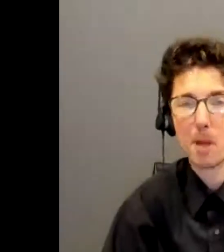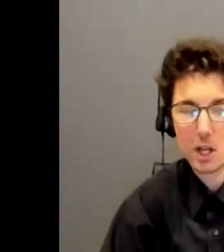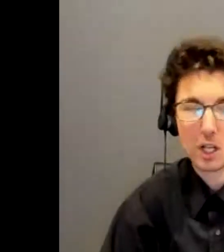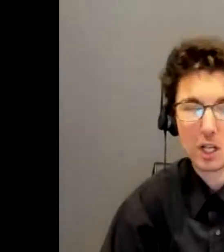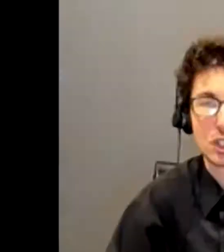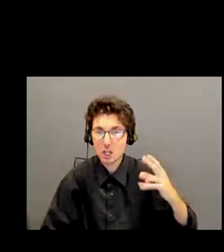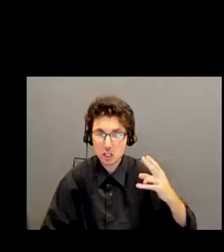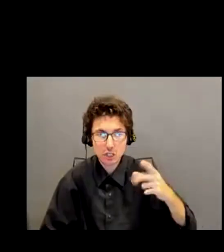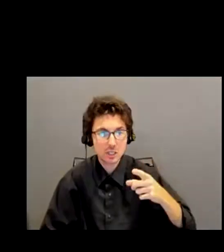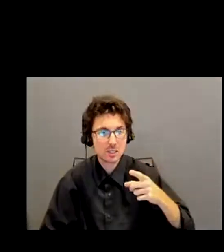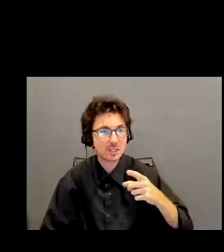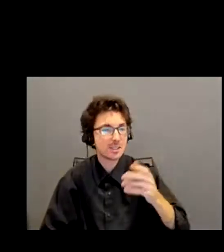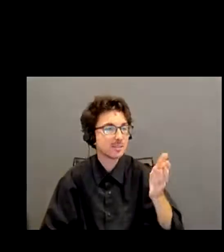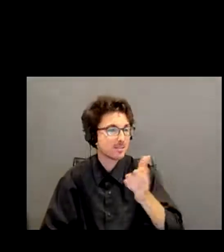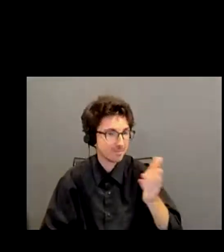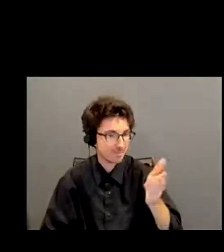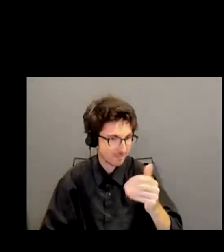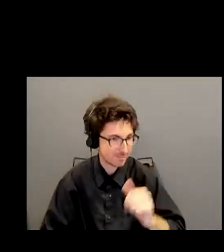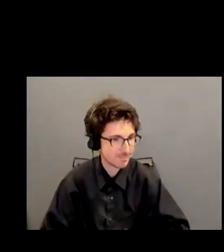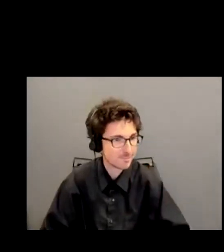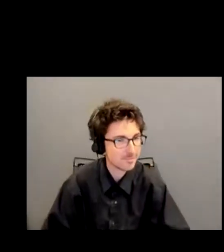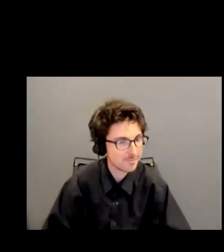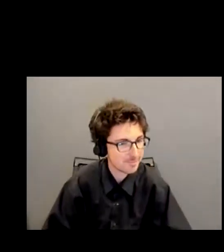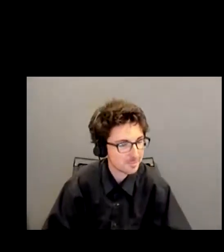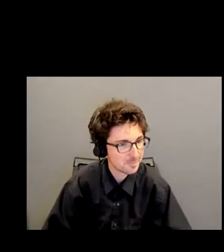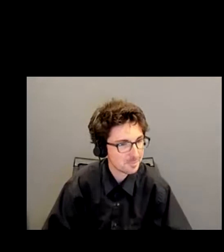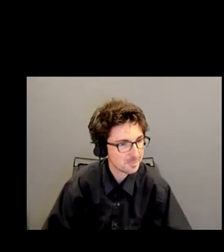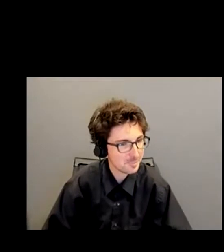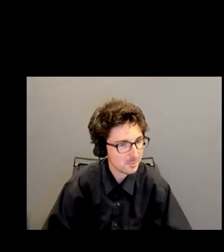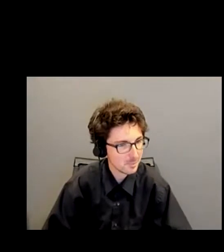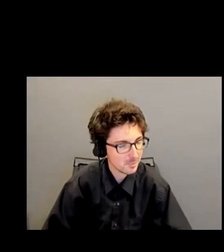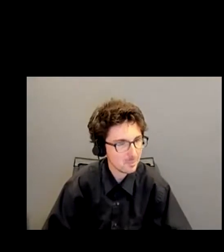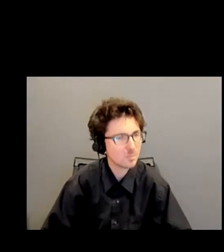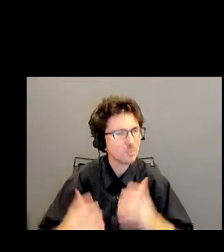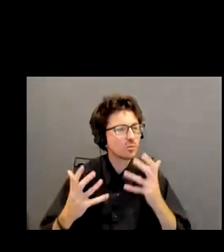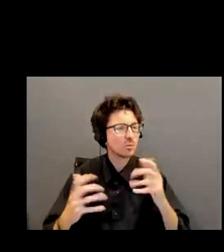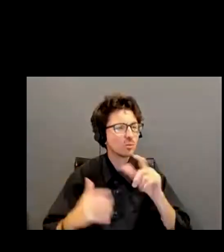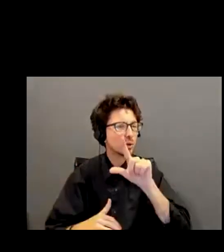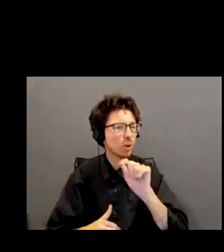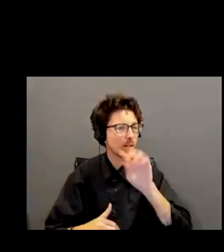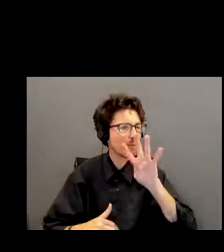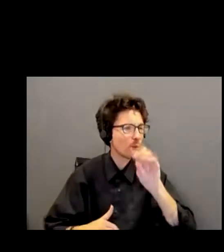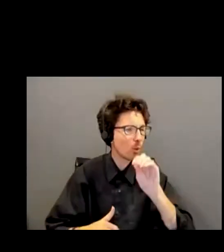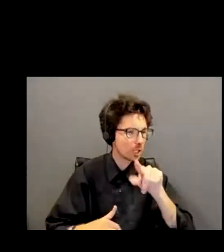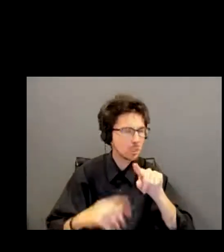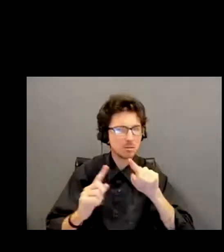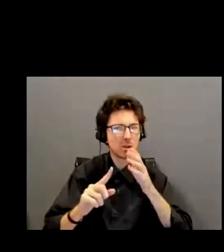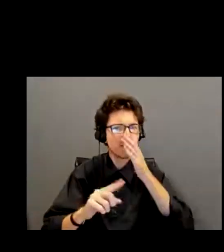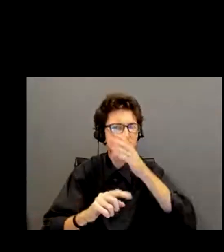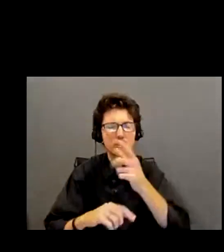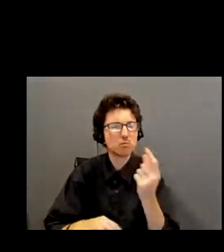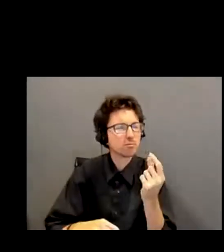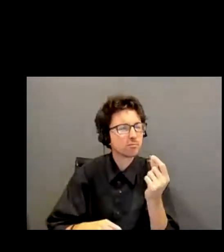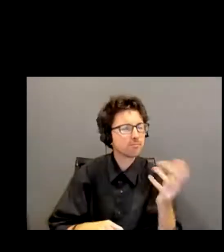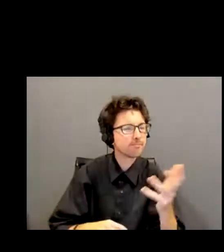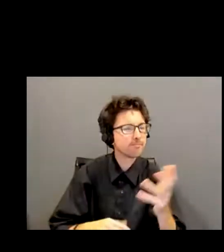You know, Josh, Tomer. Yes. Yeah. We I think we're gonna want to